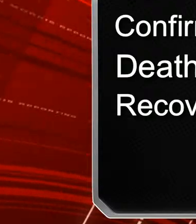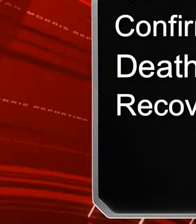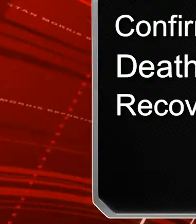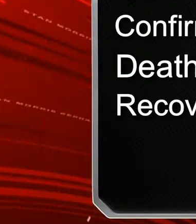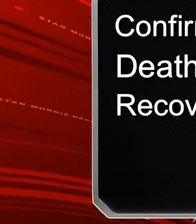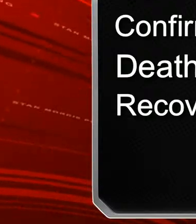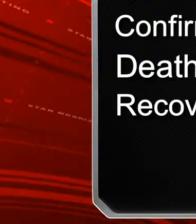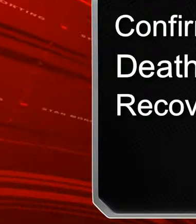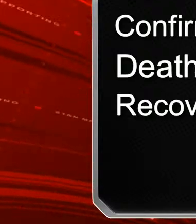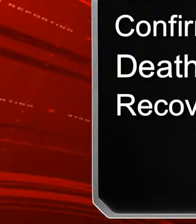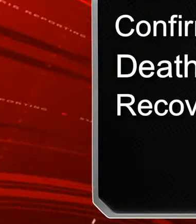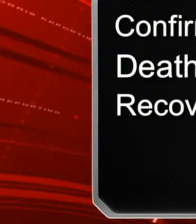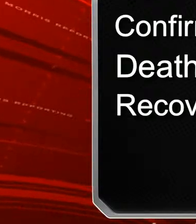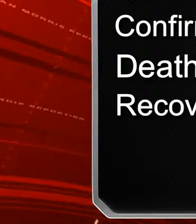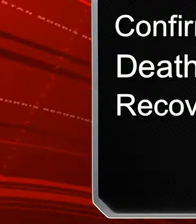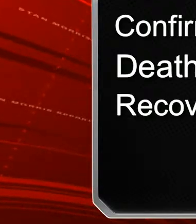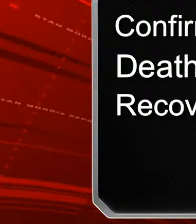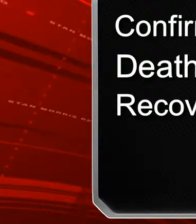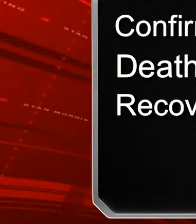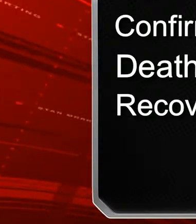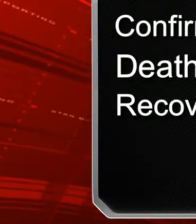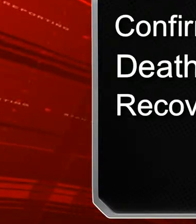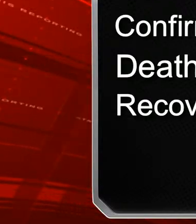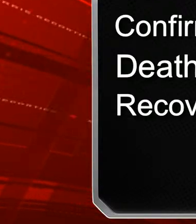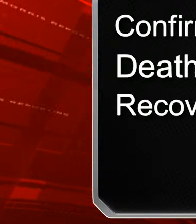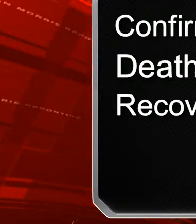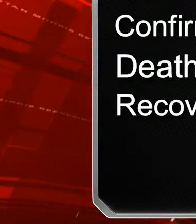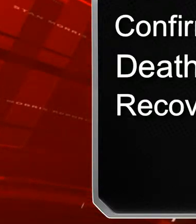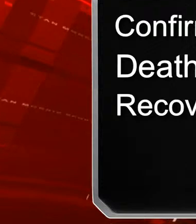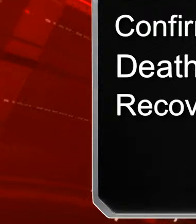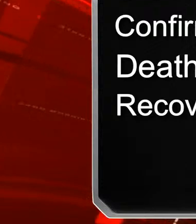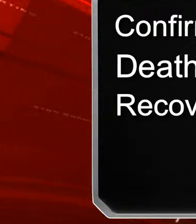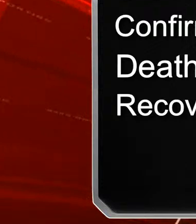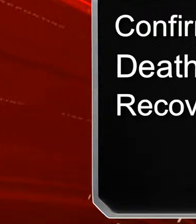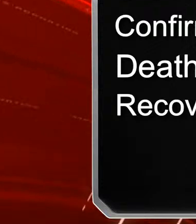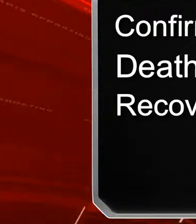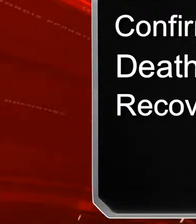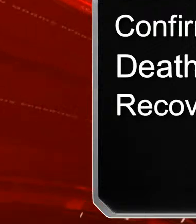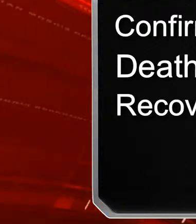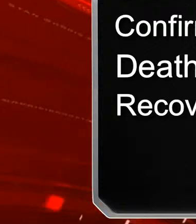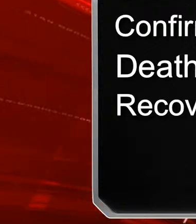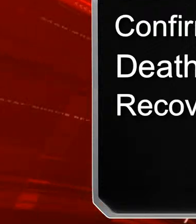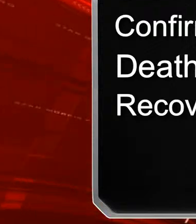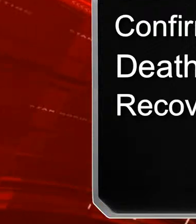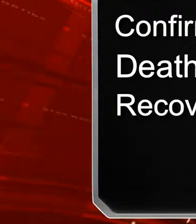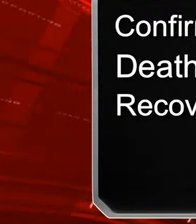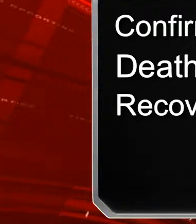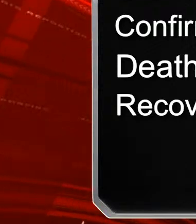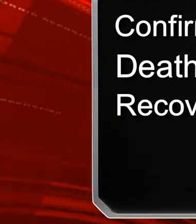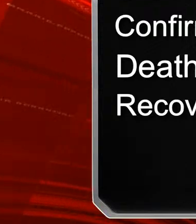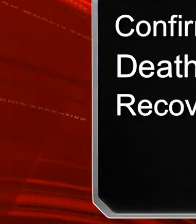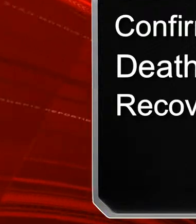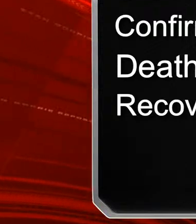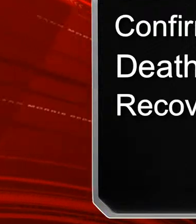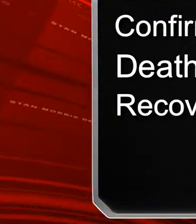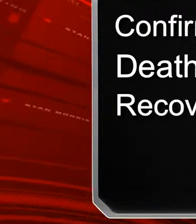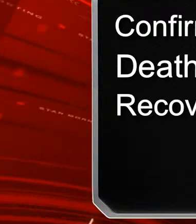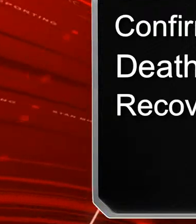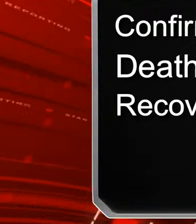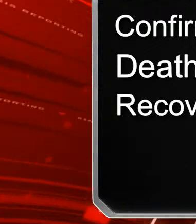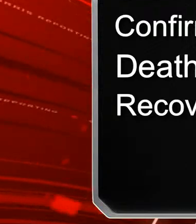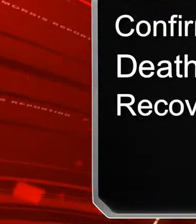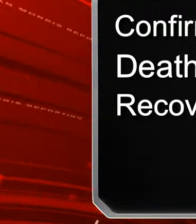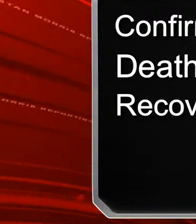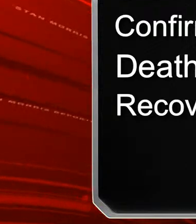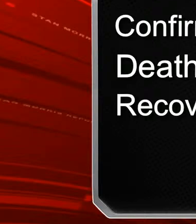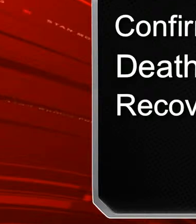confirmed in a test. And that's not even necessarily considering the ones that have not been tested. There have been calls